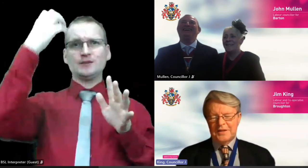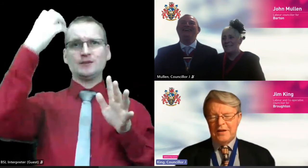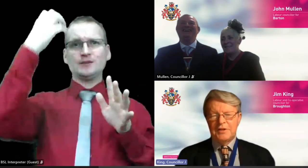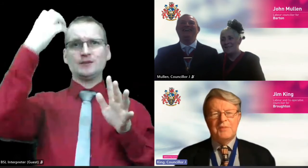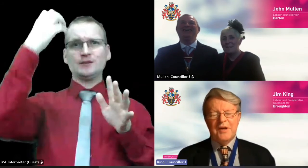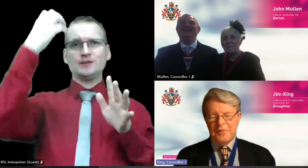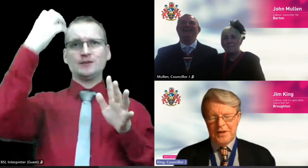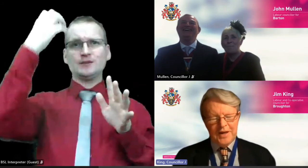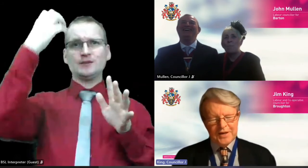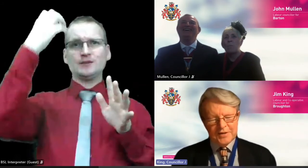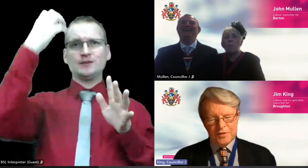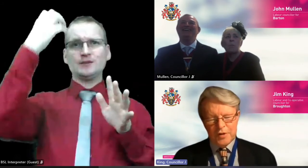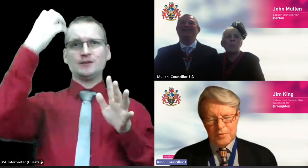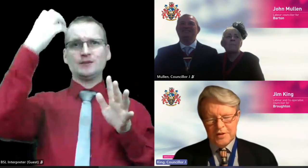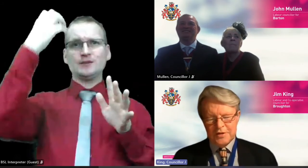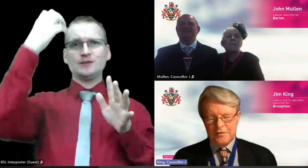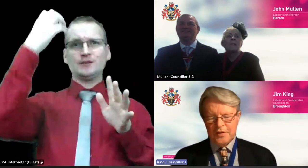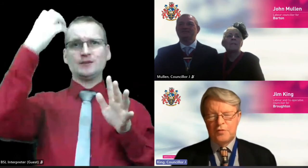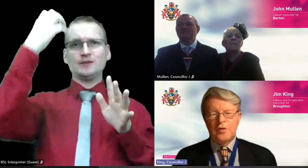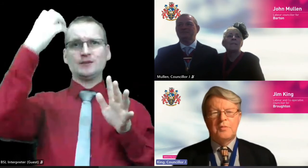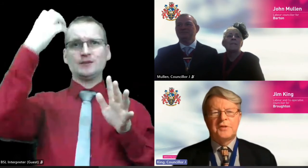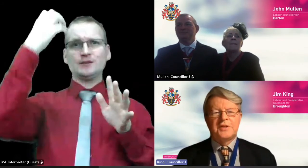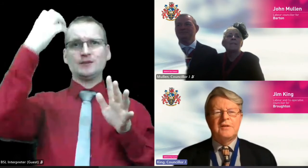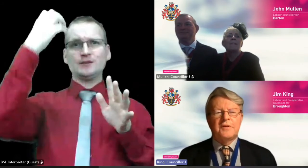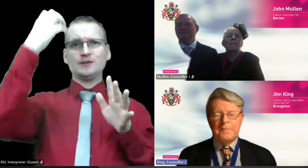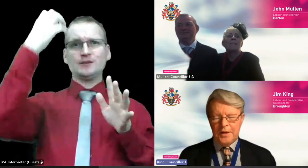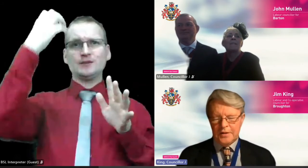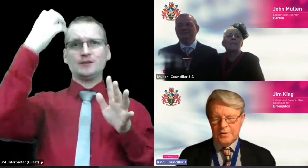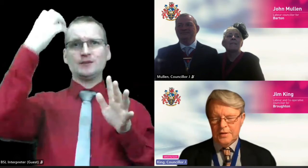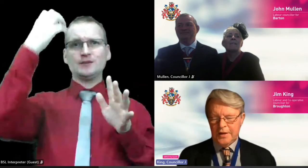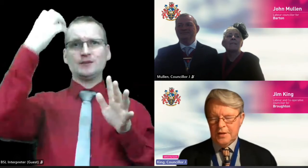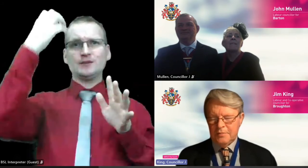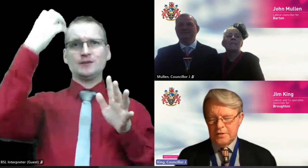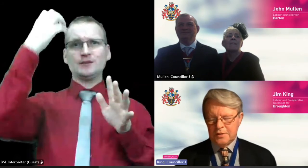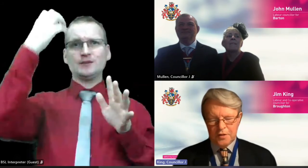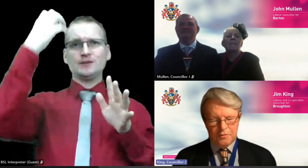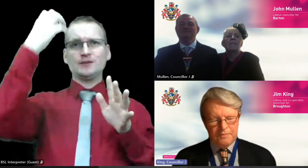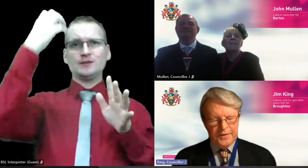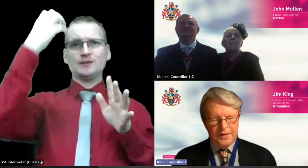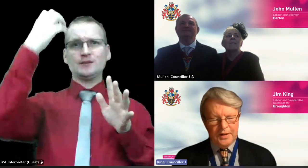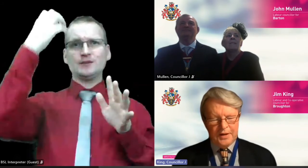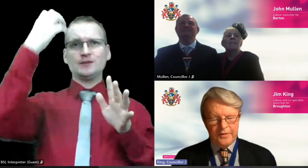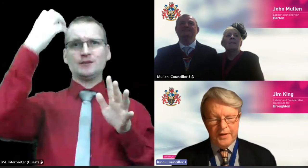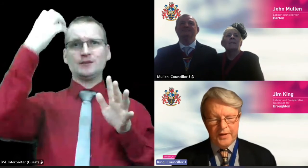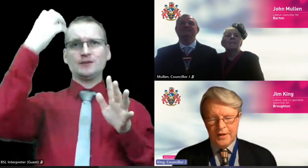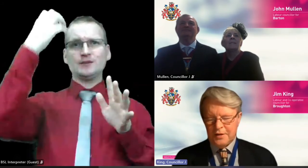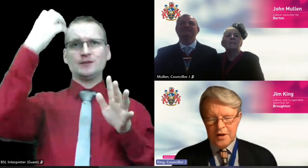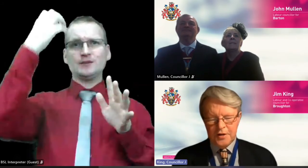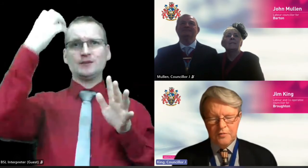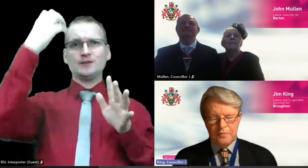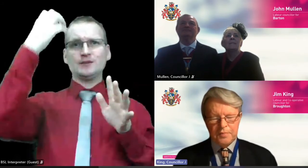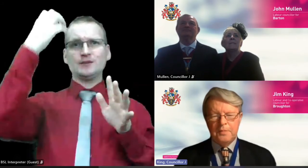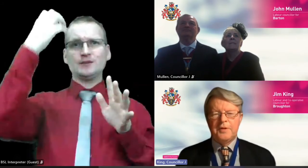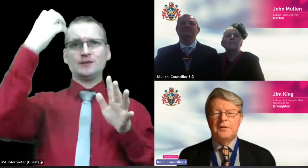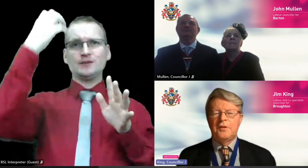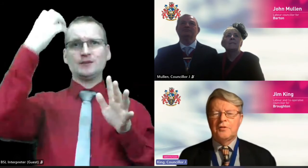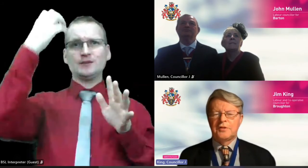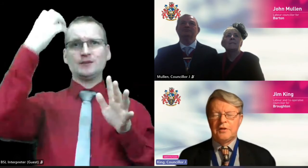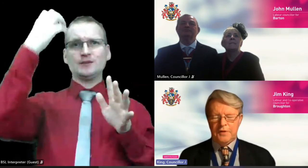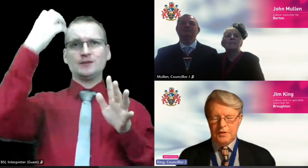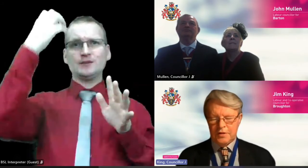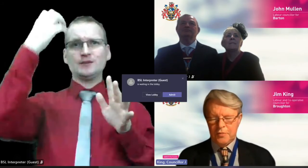Councillor McIntyre and Tim have been excellent representatives of our noble city for the past 19 months or so. And I think, Charlie, you're probably